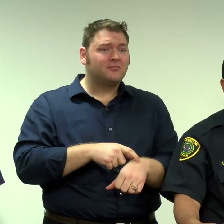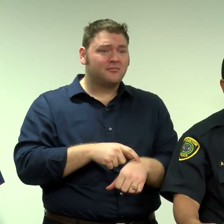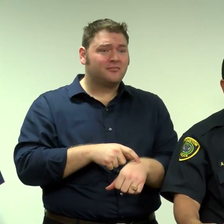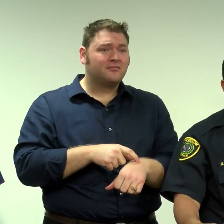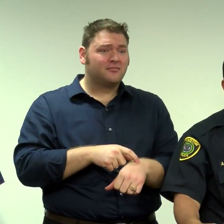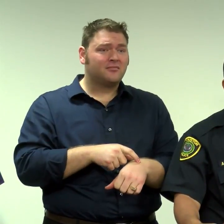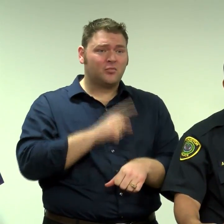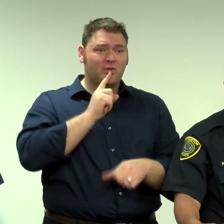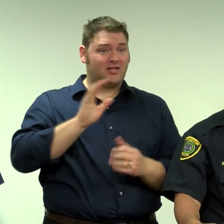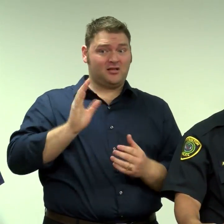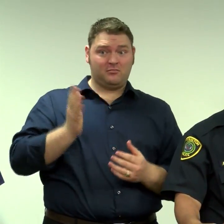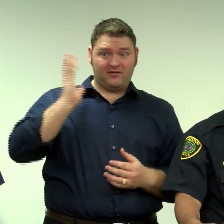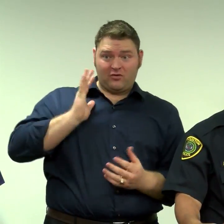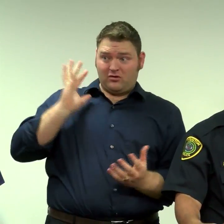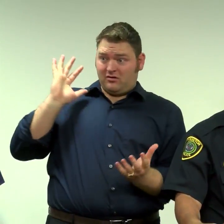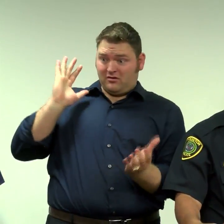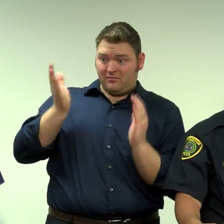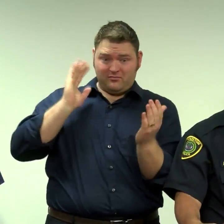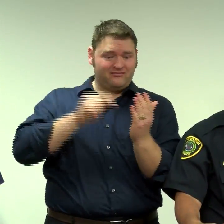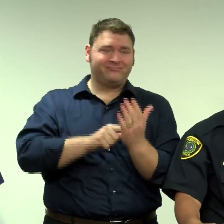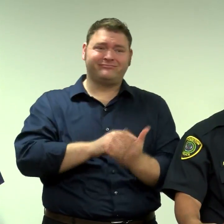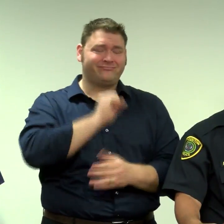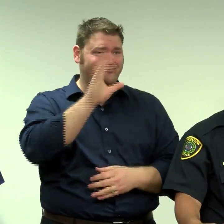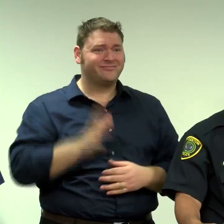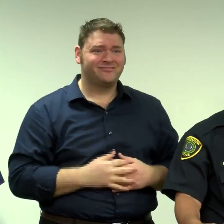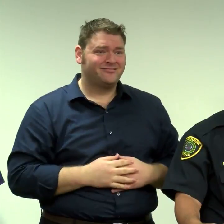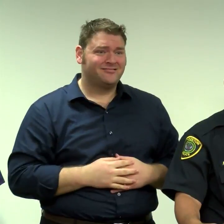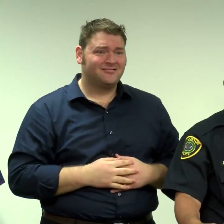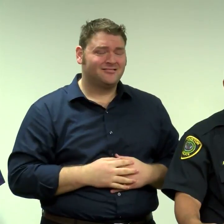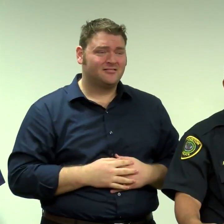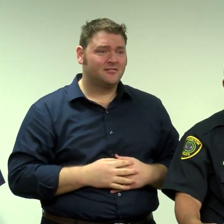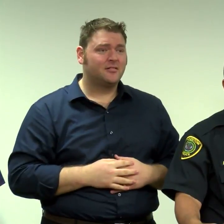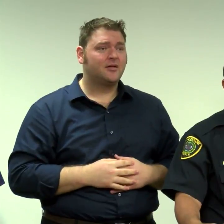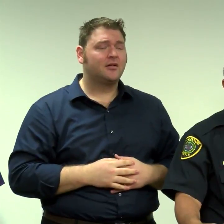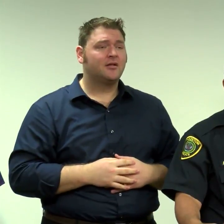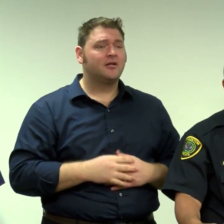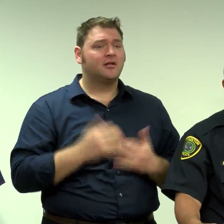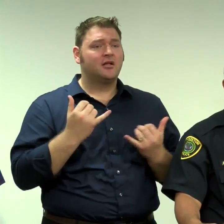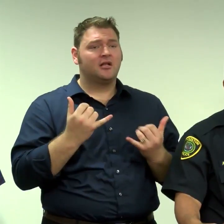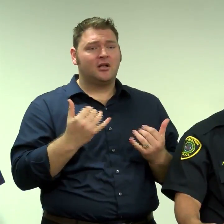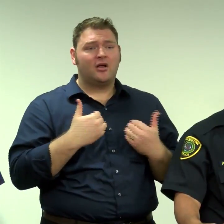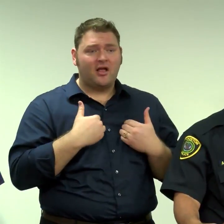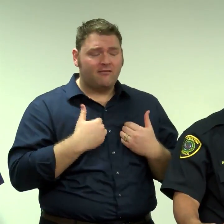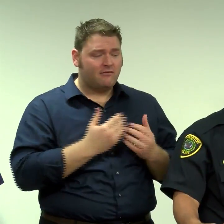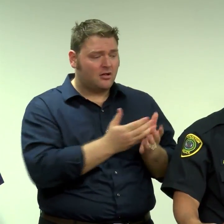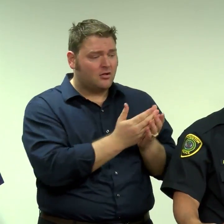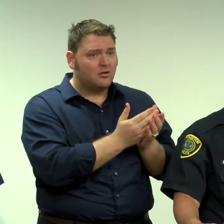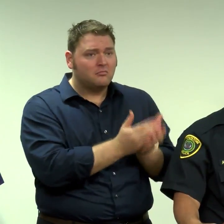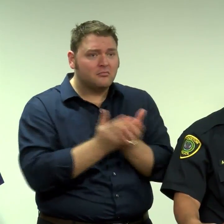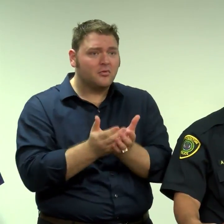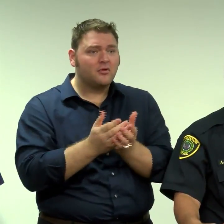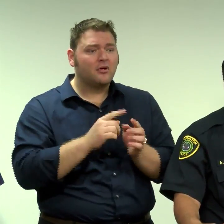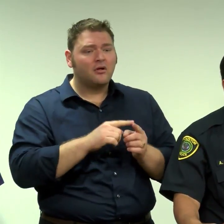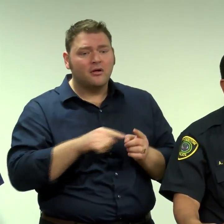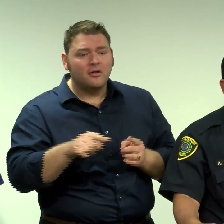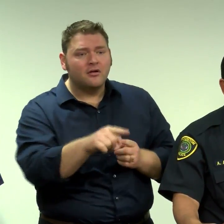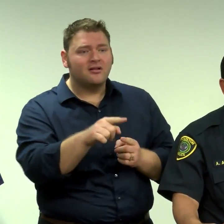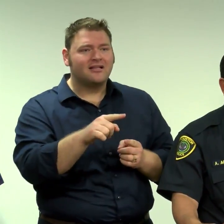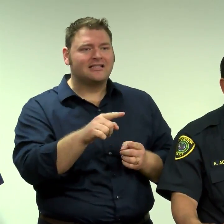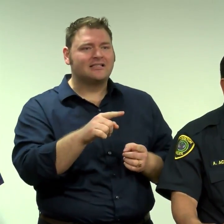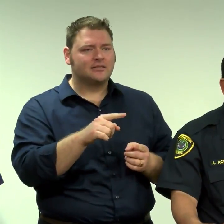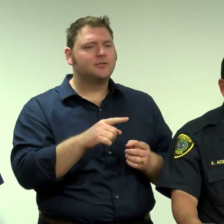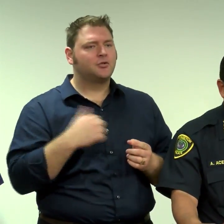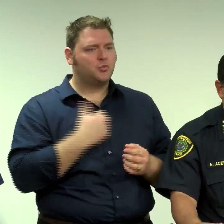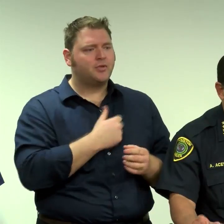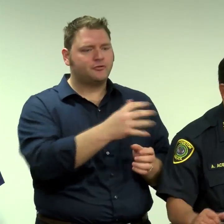these relief convoys have been stuck because of all the inaccessible road, but we're starting to get them all in, and I think we're in